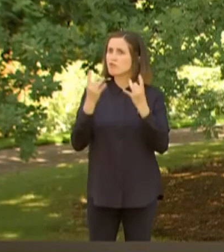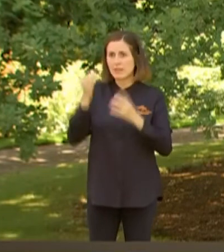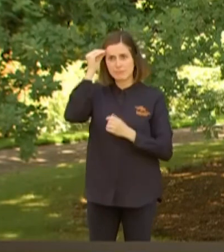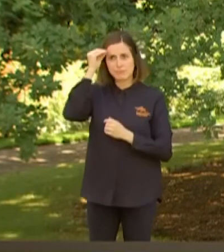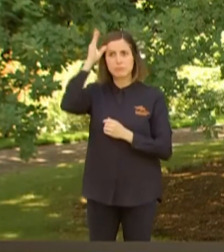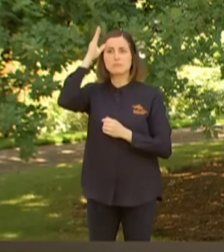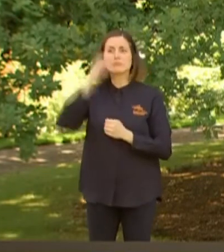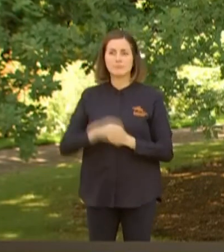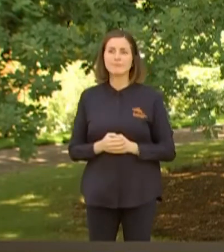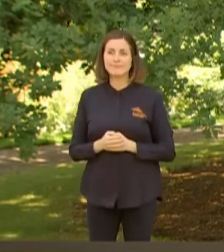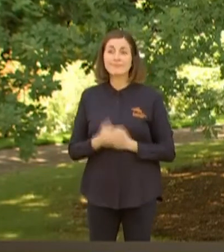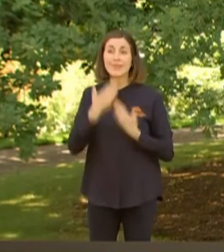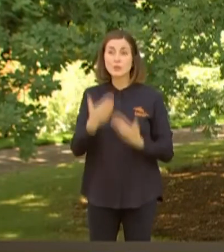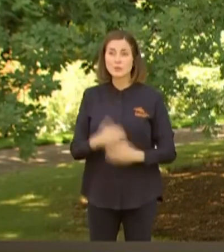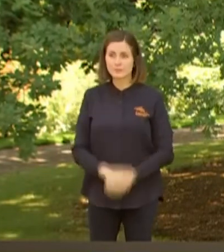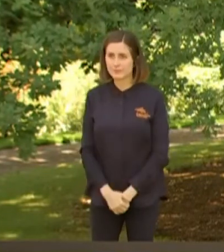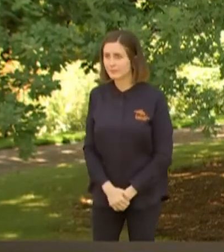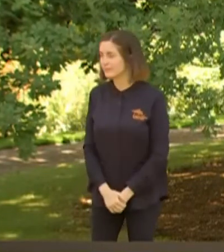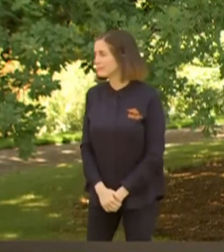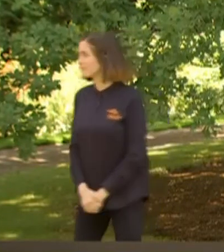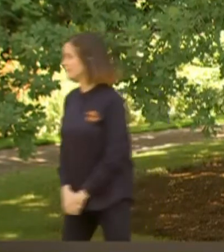Thank you.